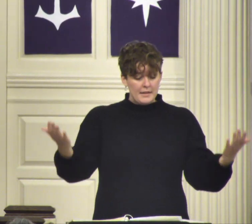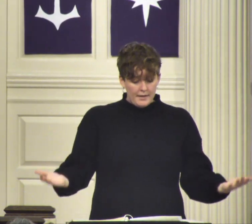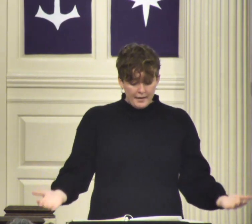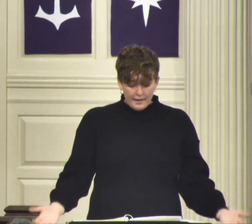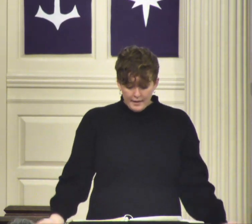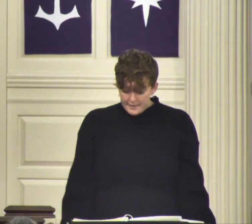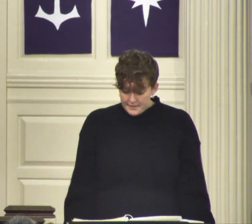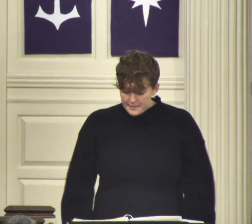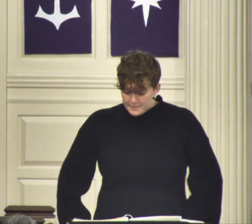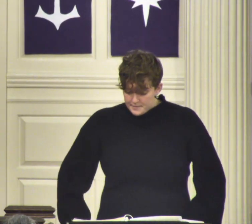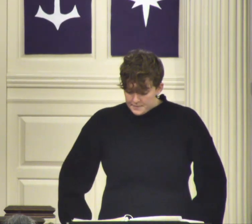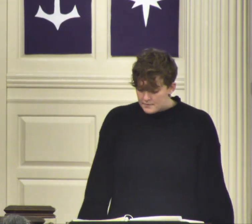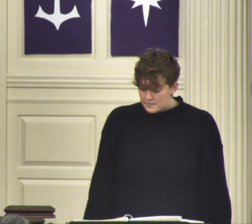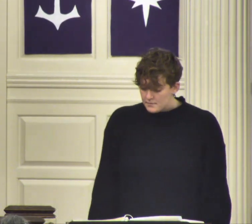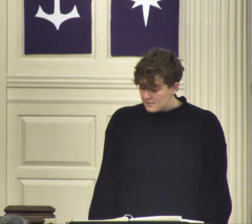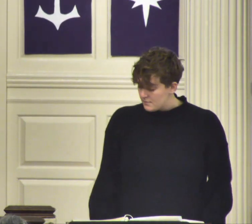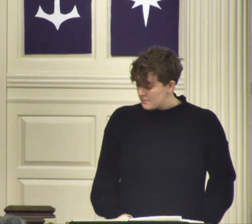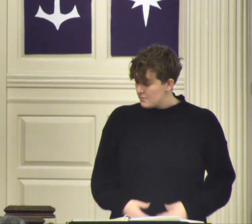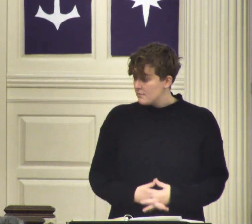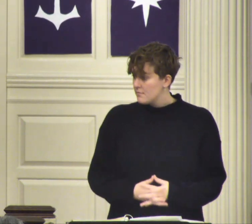alleluia.